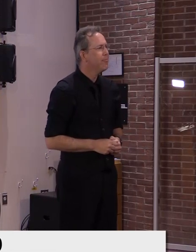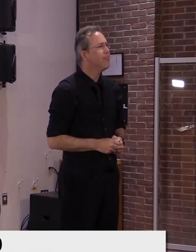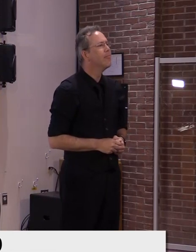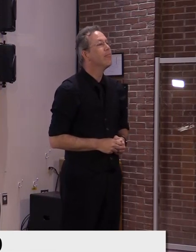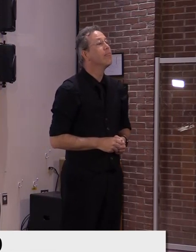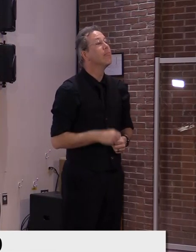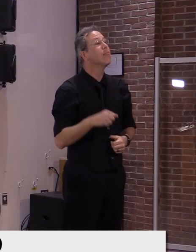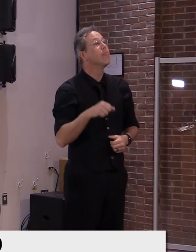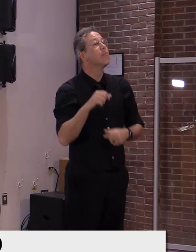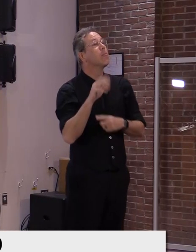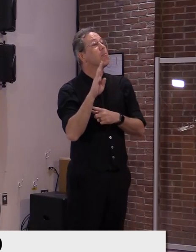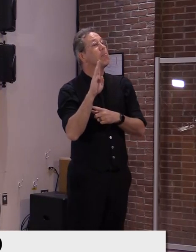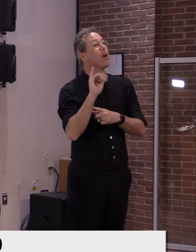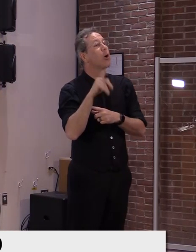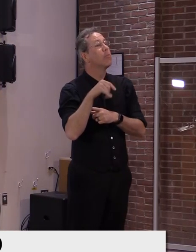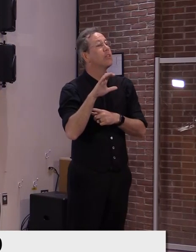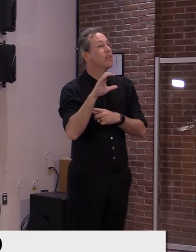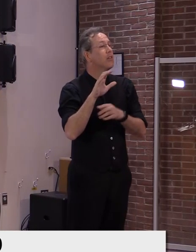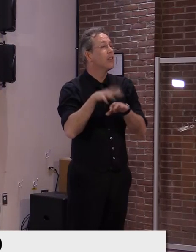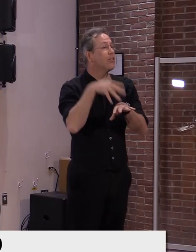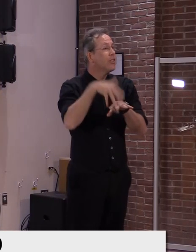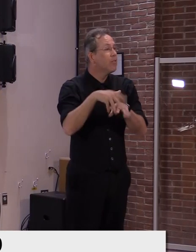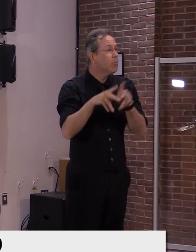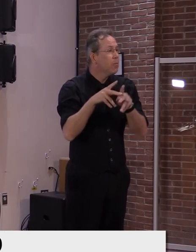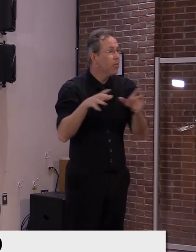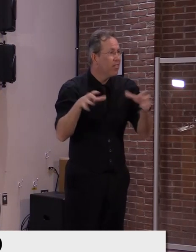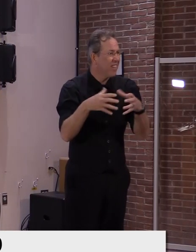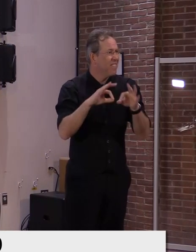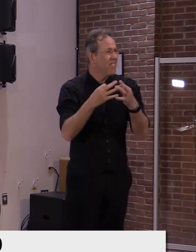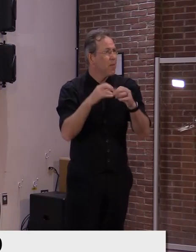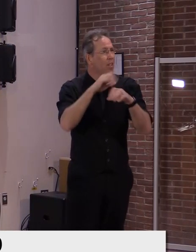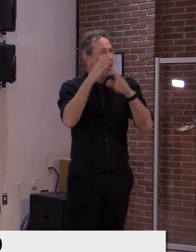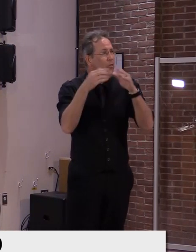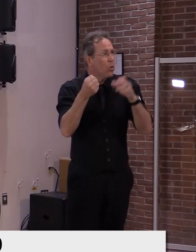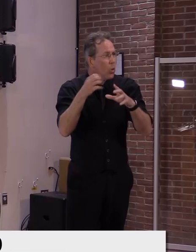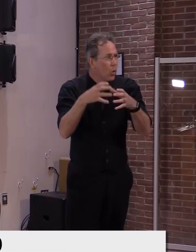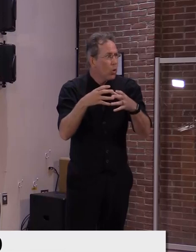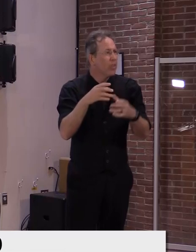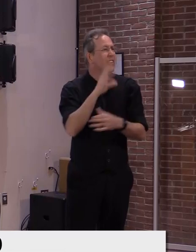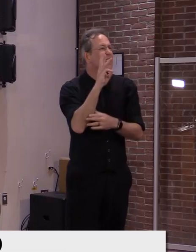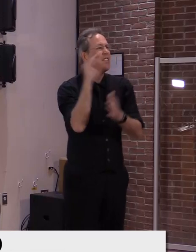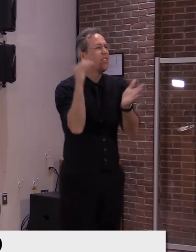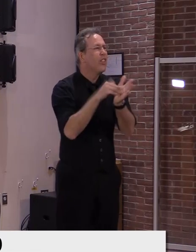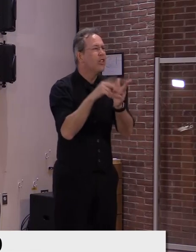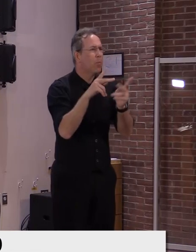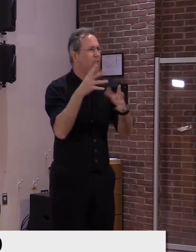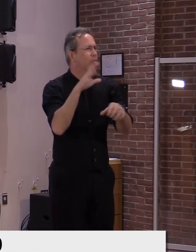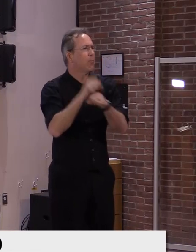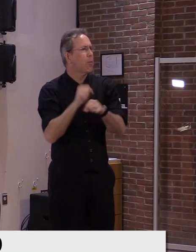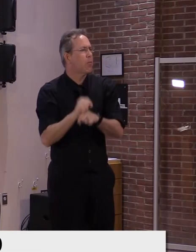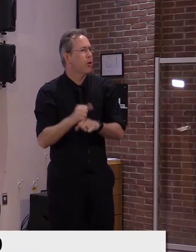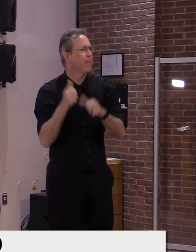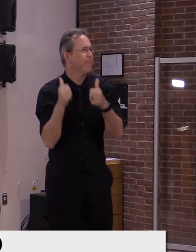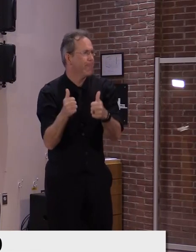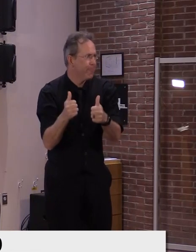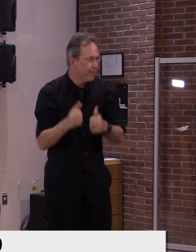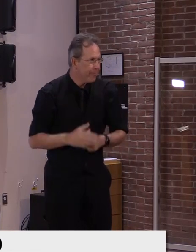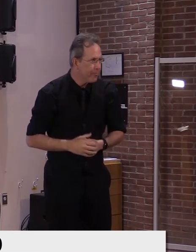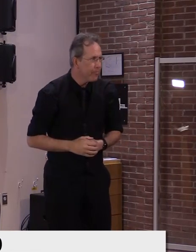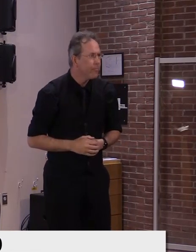and household members, over 6,000 individuals have made appointments. We have made progress to close the gap in the